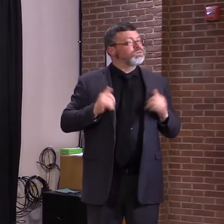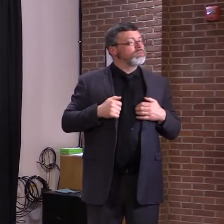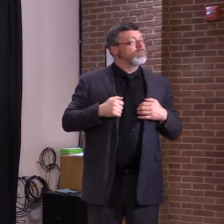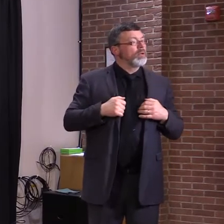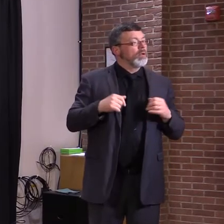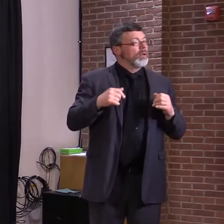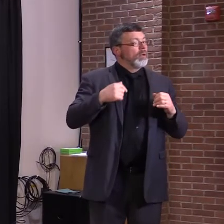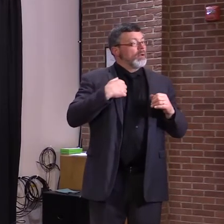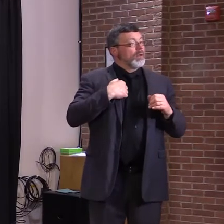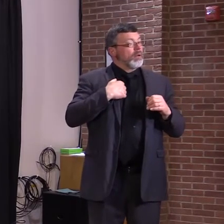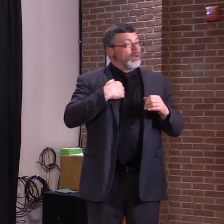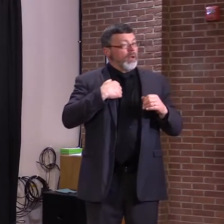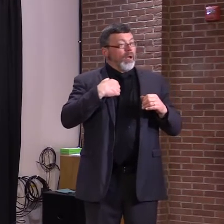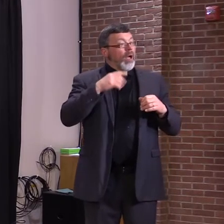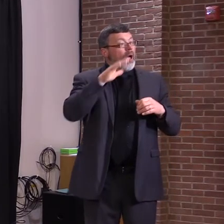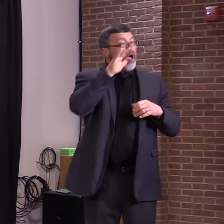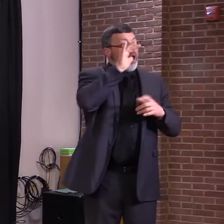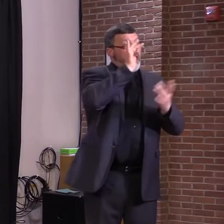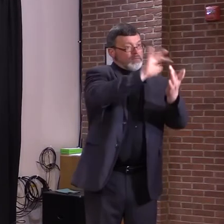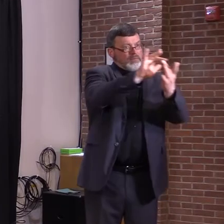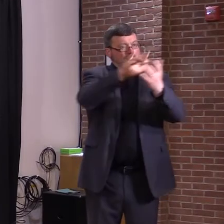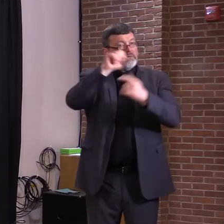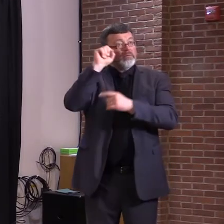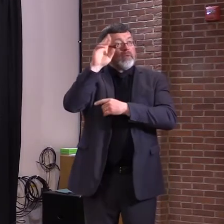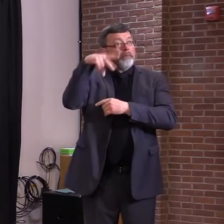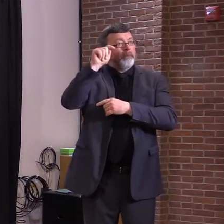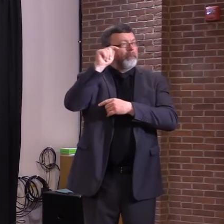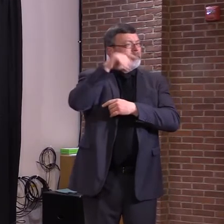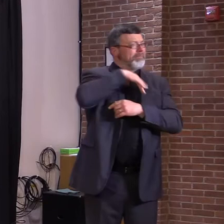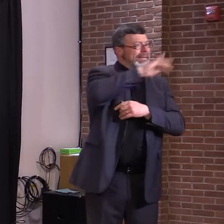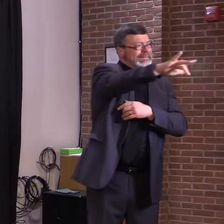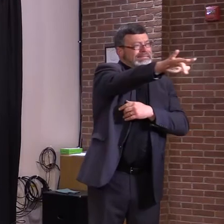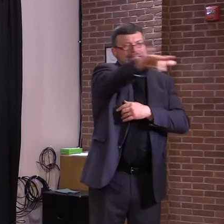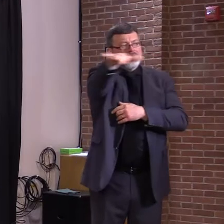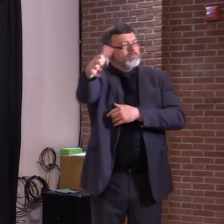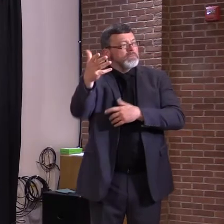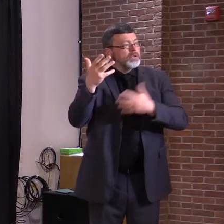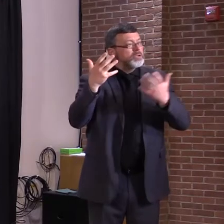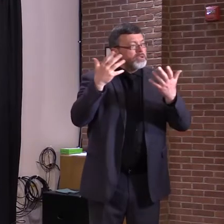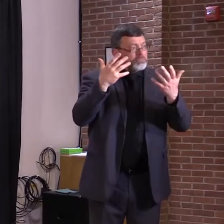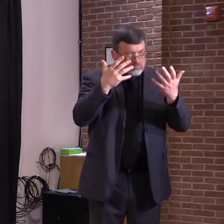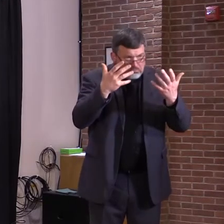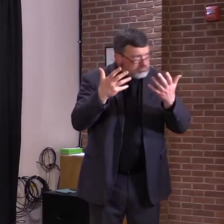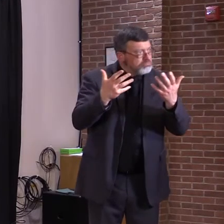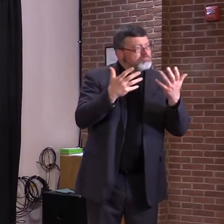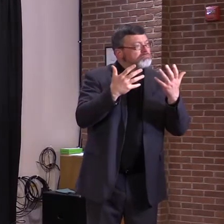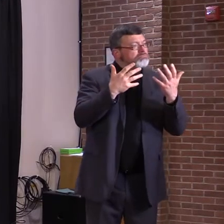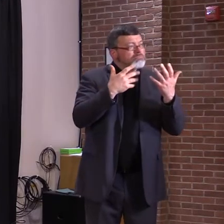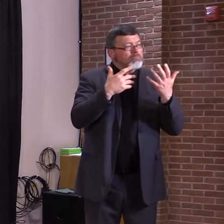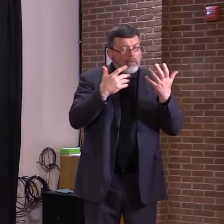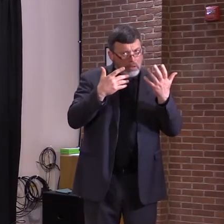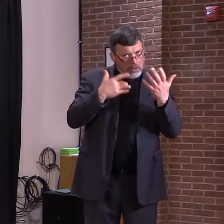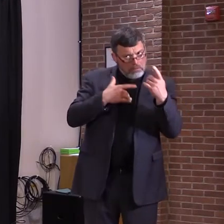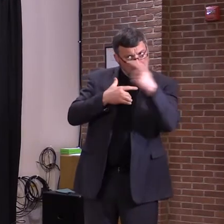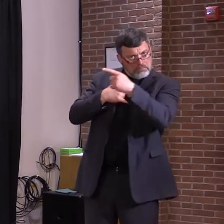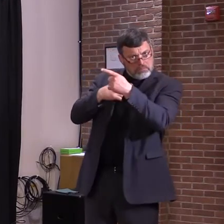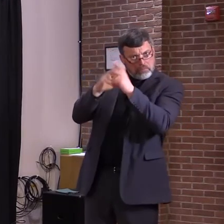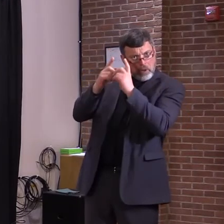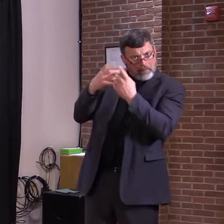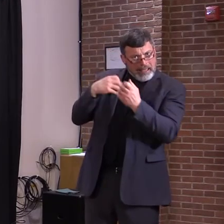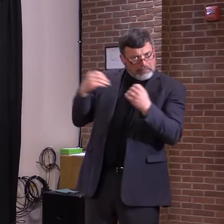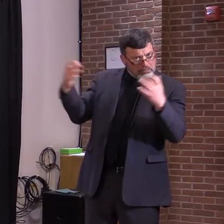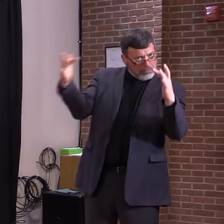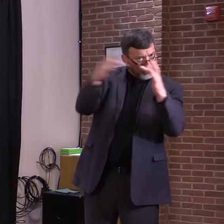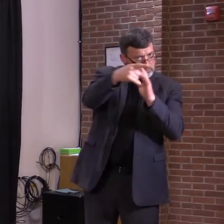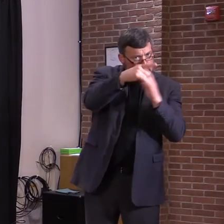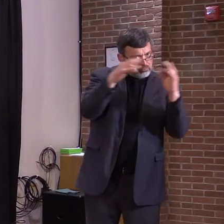local decision making. It was just a strong recommendation that they defer to Department of Health. I think, you know, the county by county sort of approach that CDC